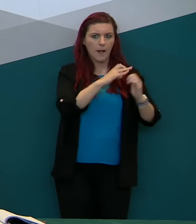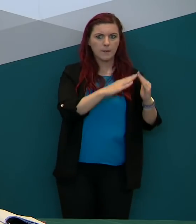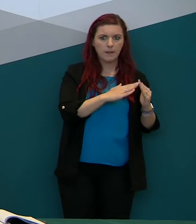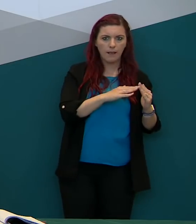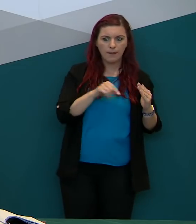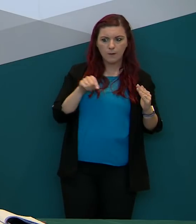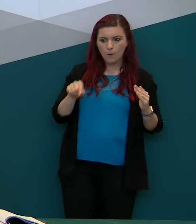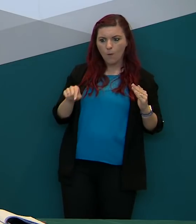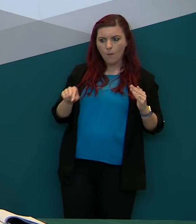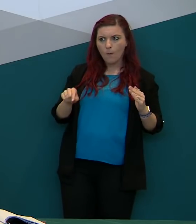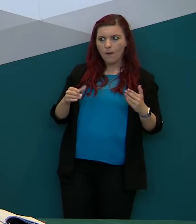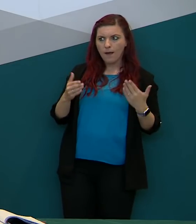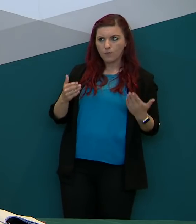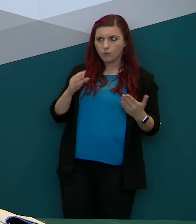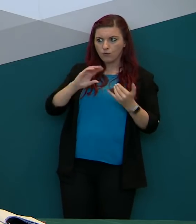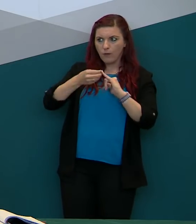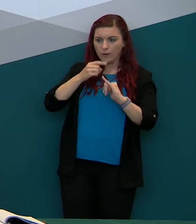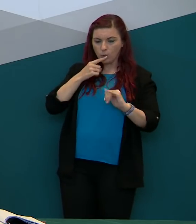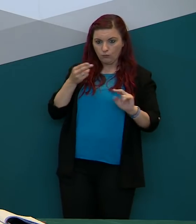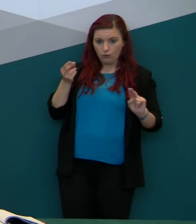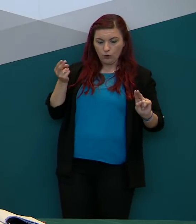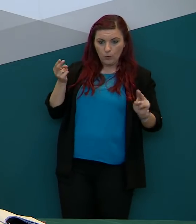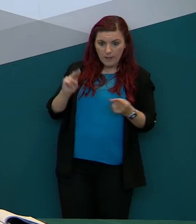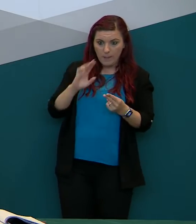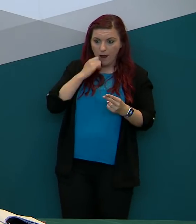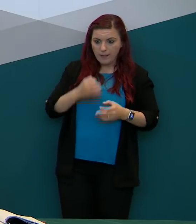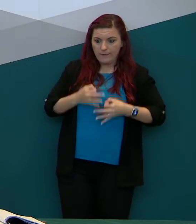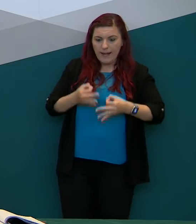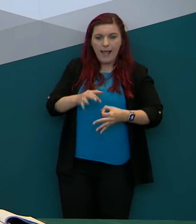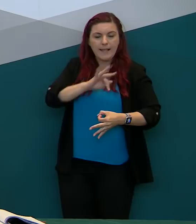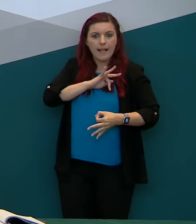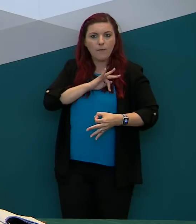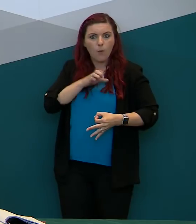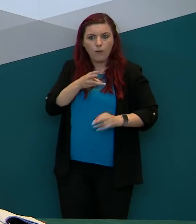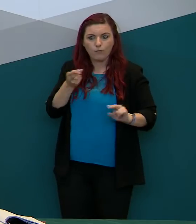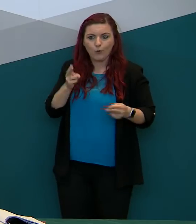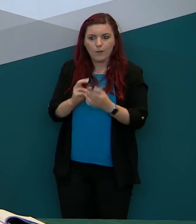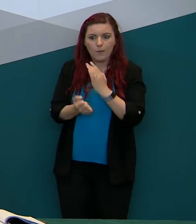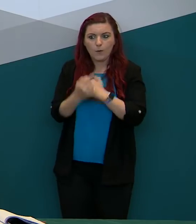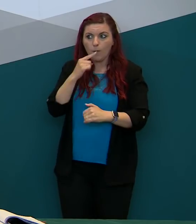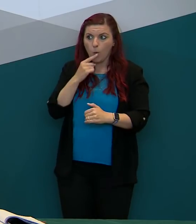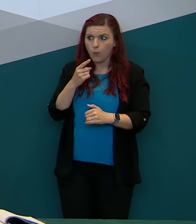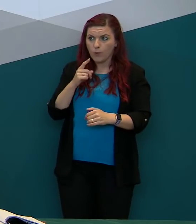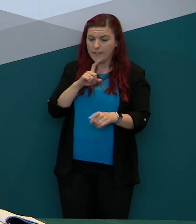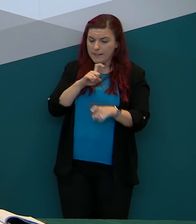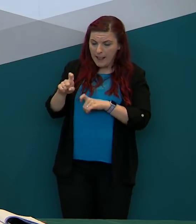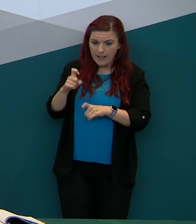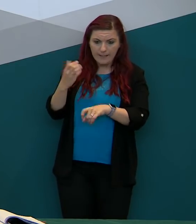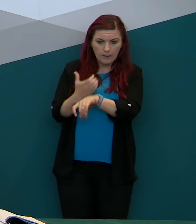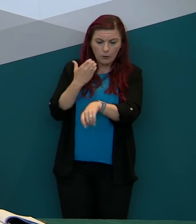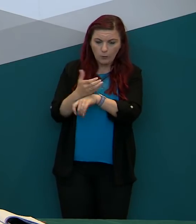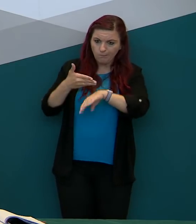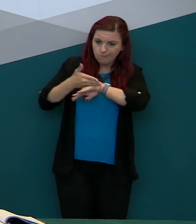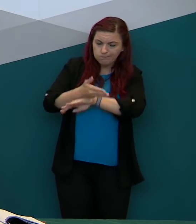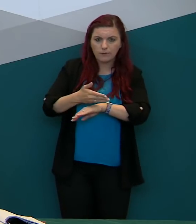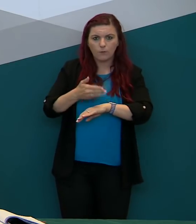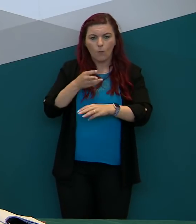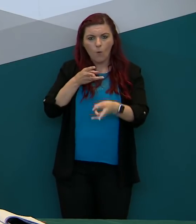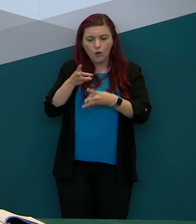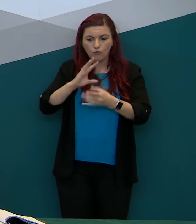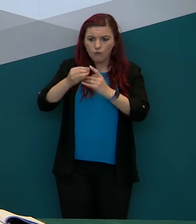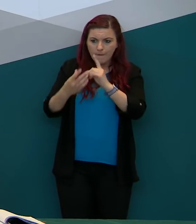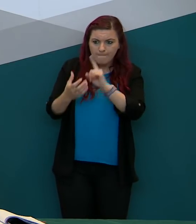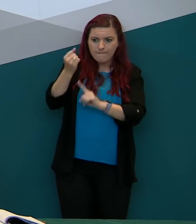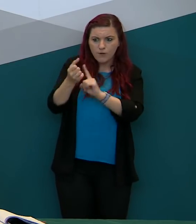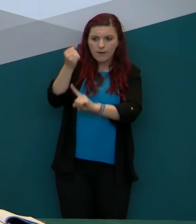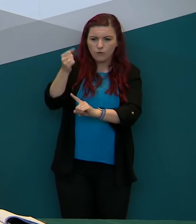hours, there are logistical challenges in doing that. But we have, well, I can assure you we're working hard and have worked hard to get it down to 5 days. Now we need to get it